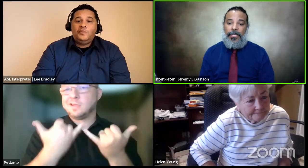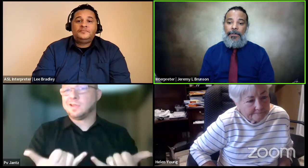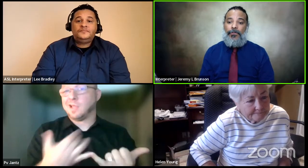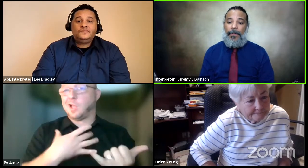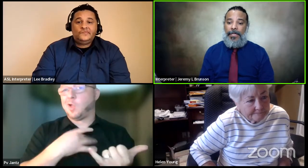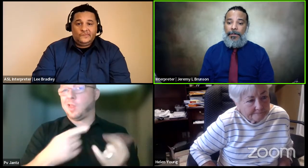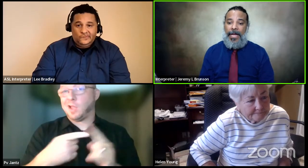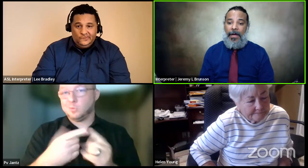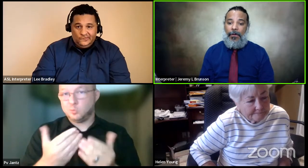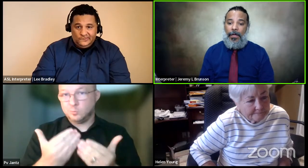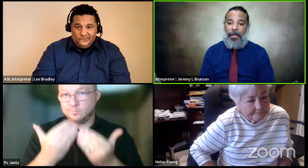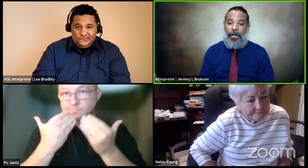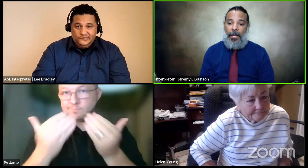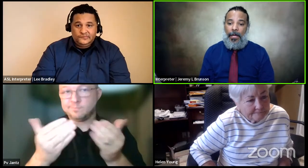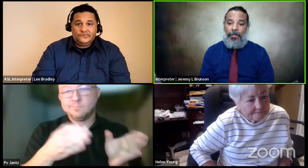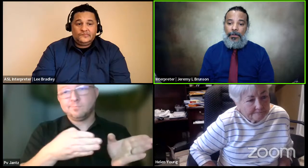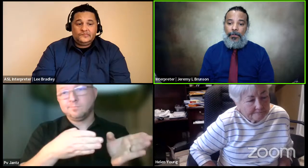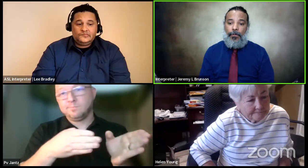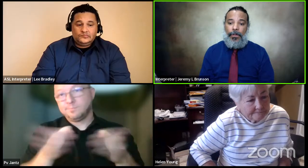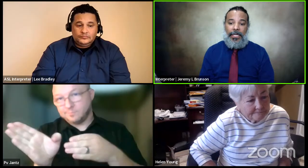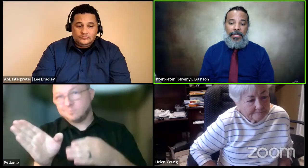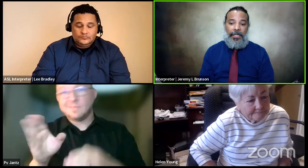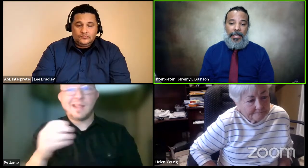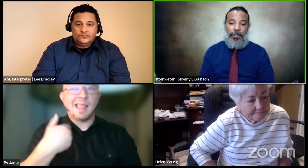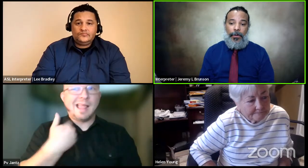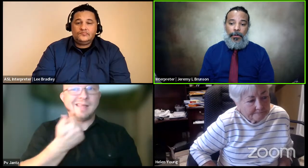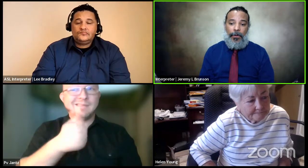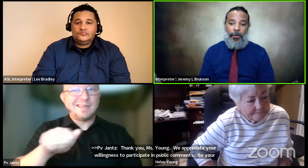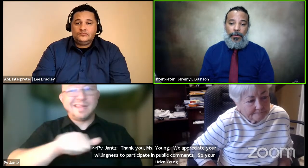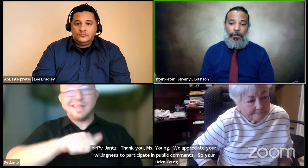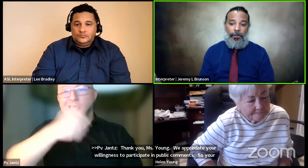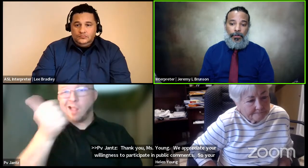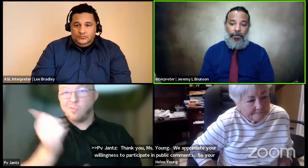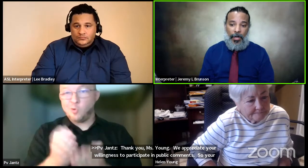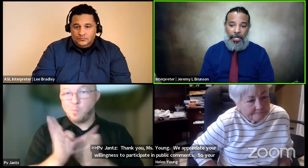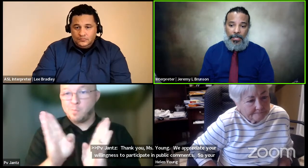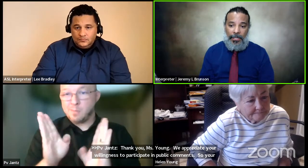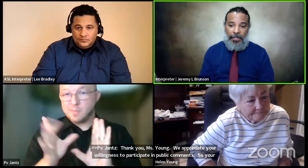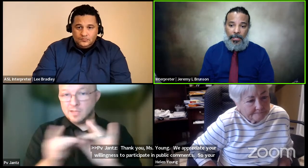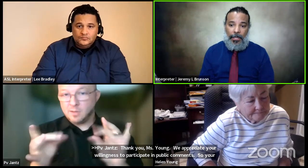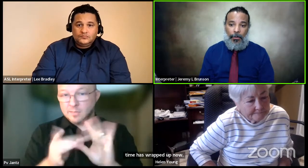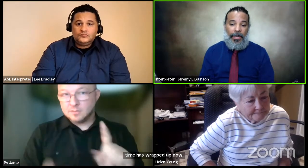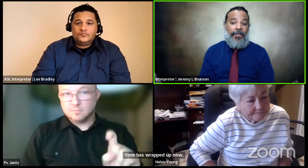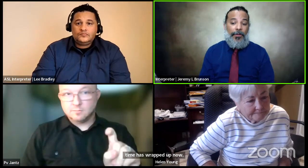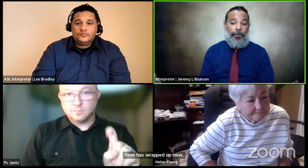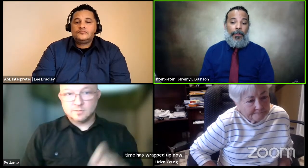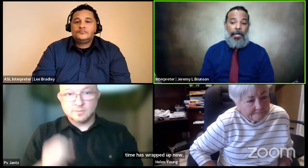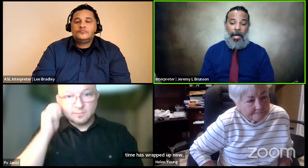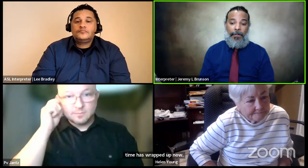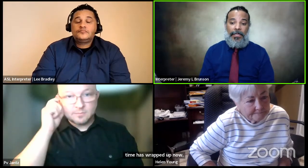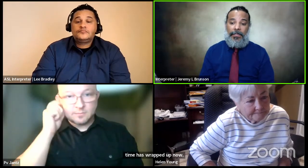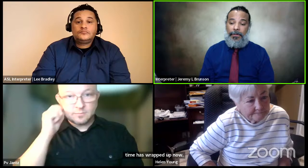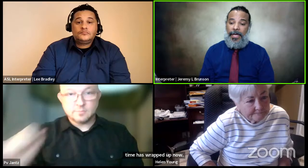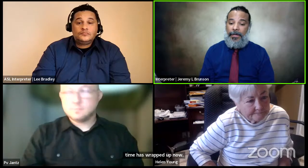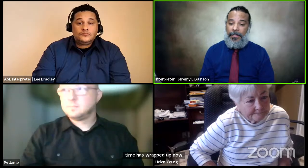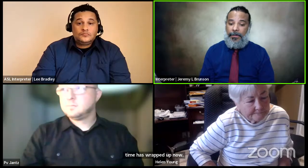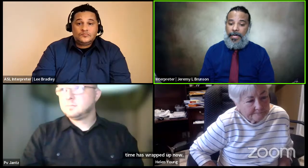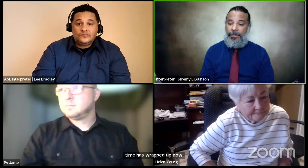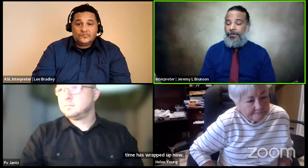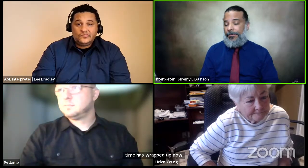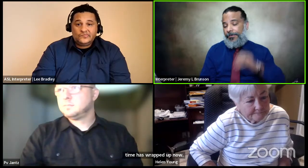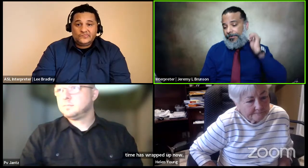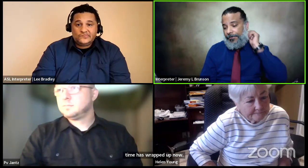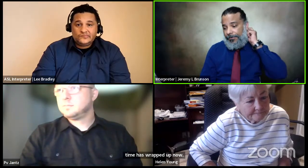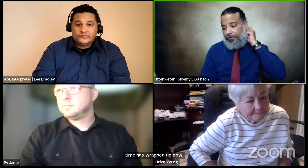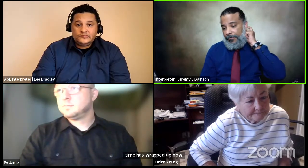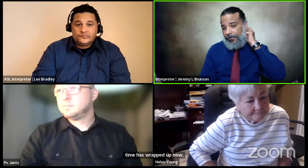So your time is wrapped up now. So we would like to thank you, and we're going to move on. We have another public comment to be made,